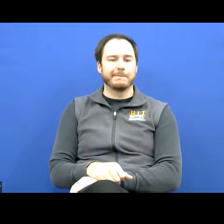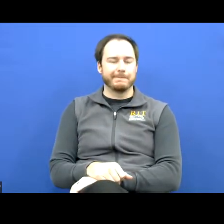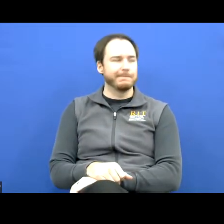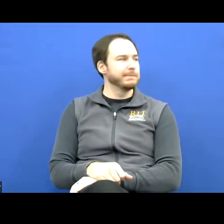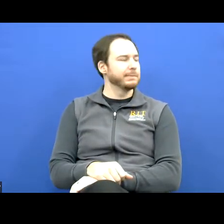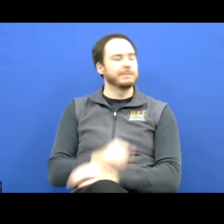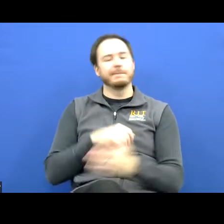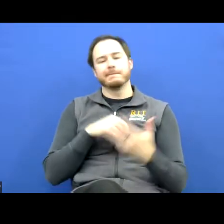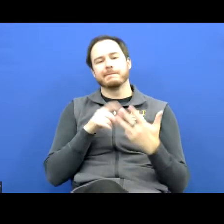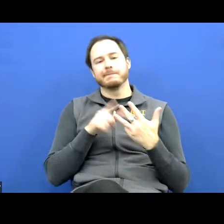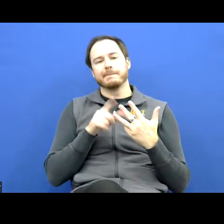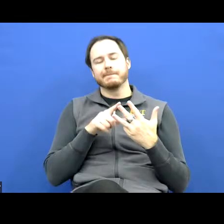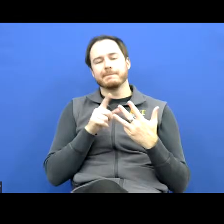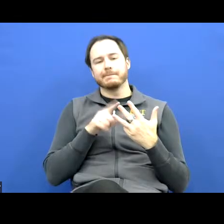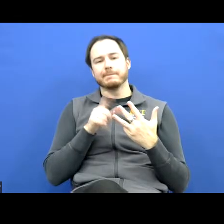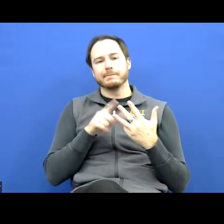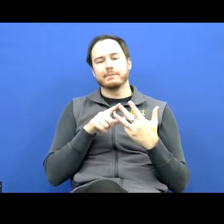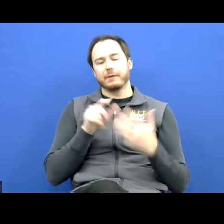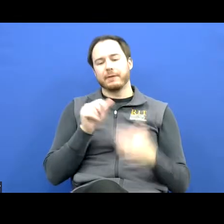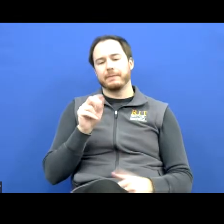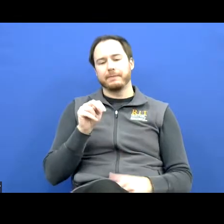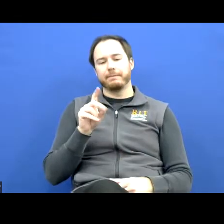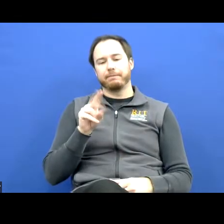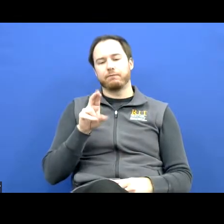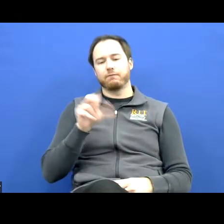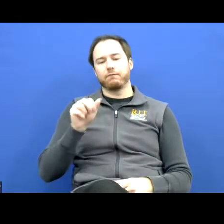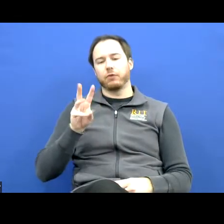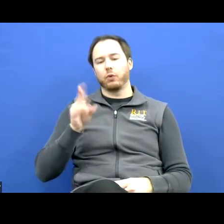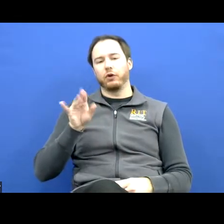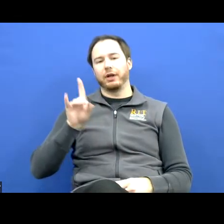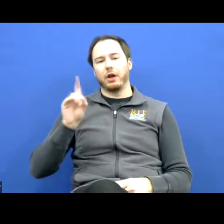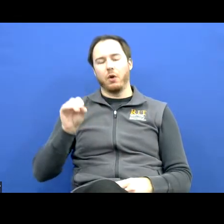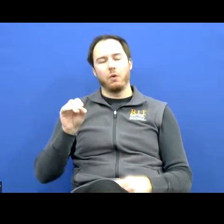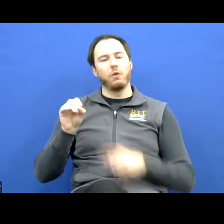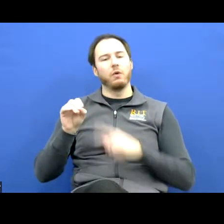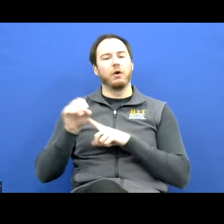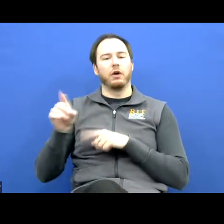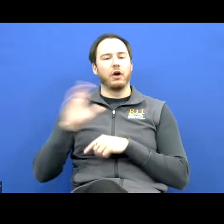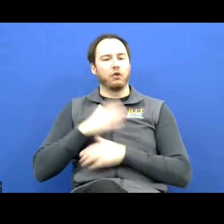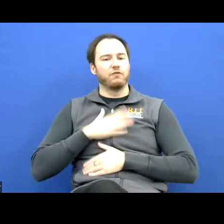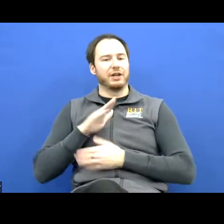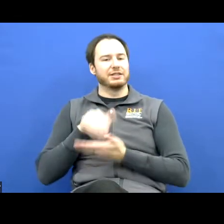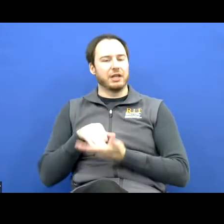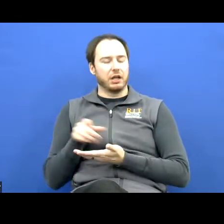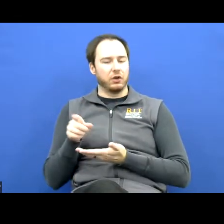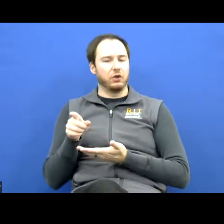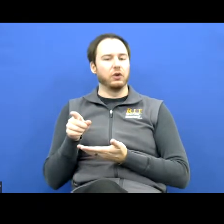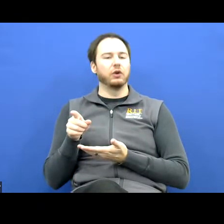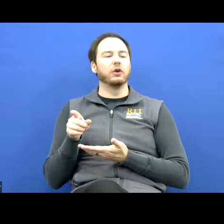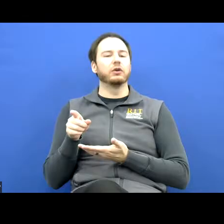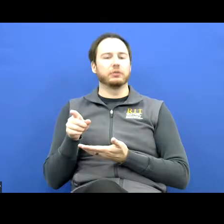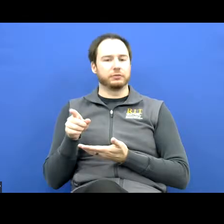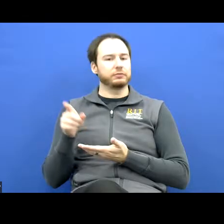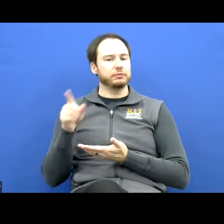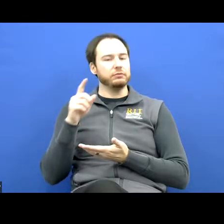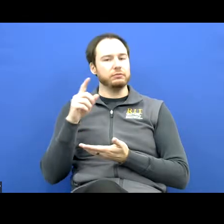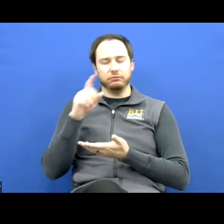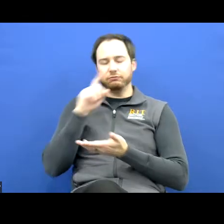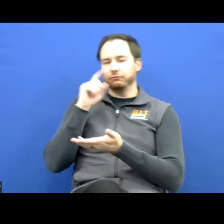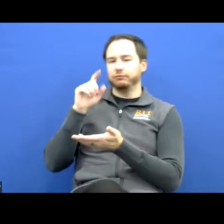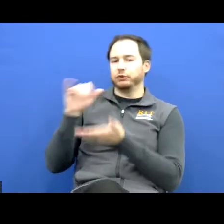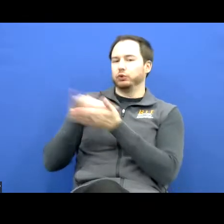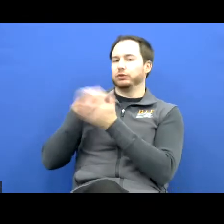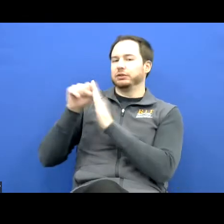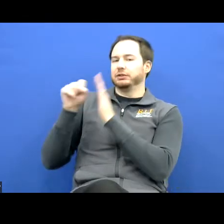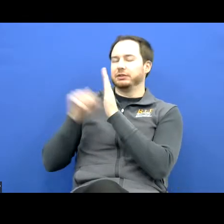Couple other notes. Andrea Guarino in our rec center was recognized by the New York